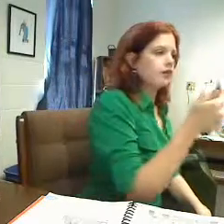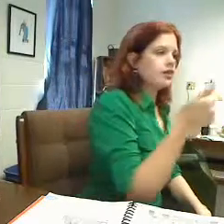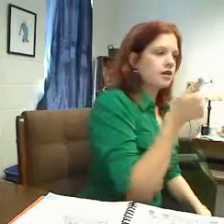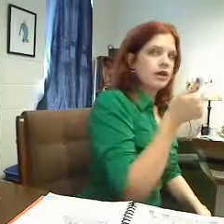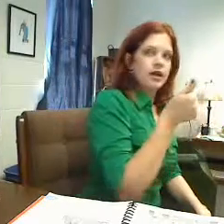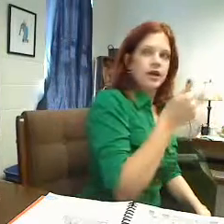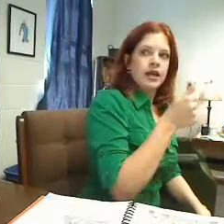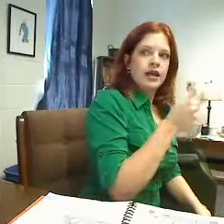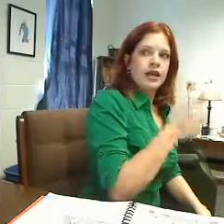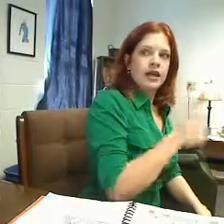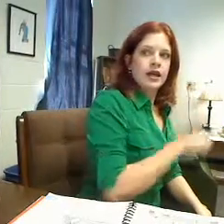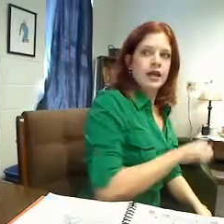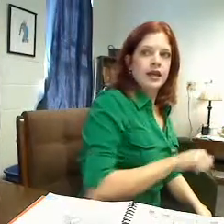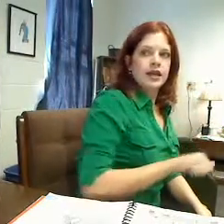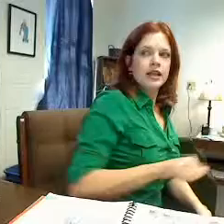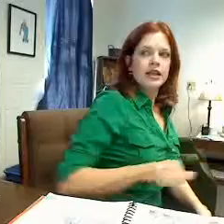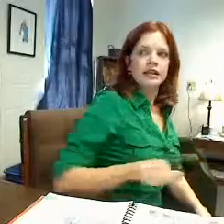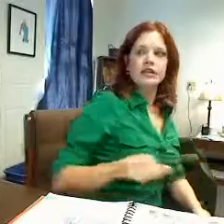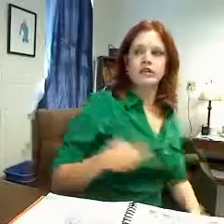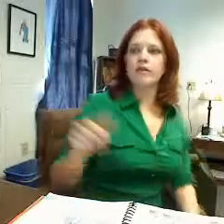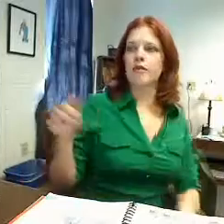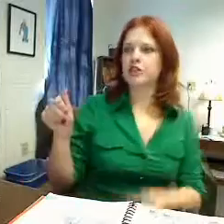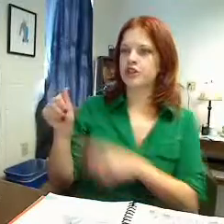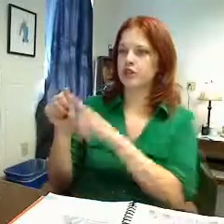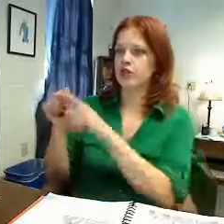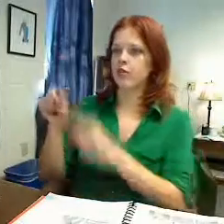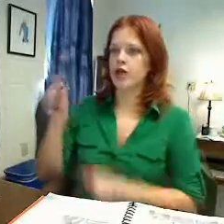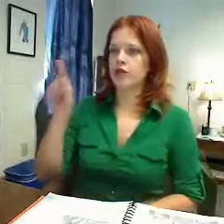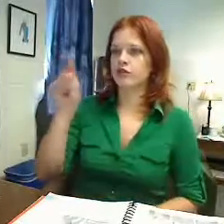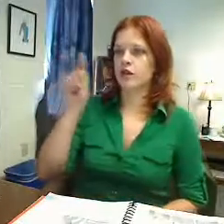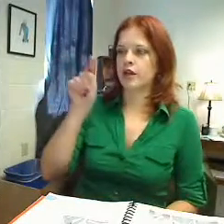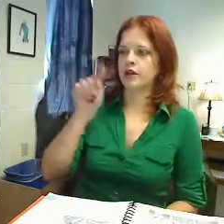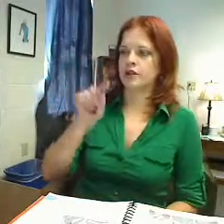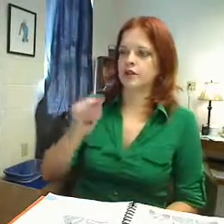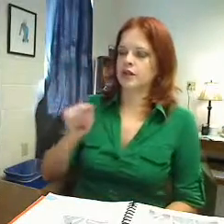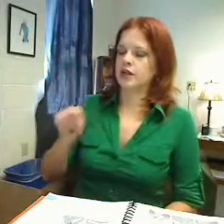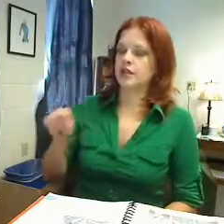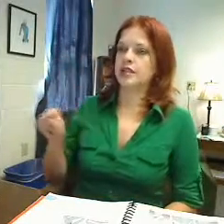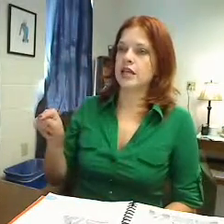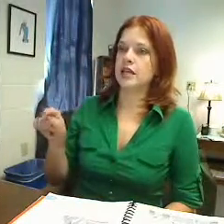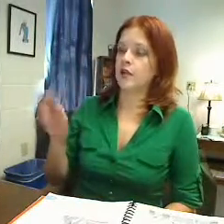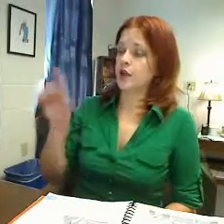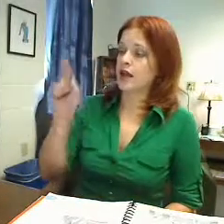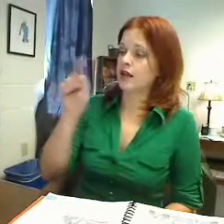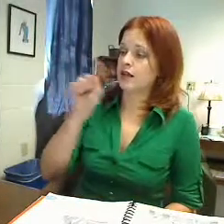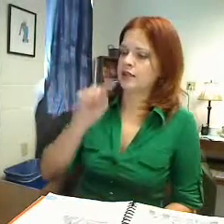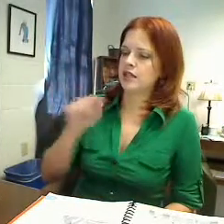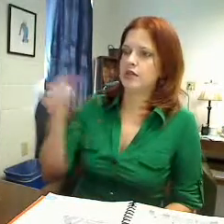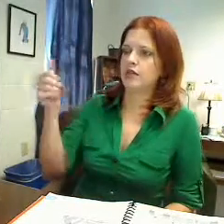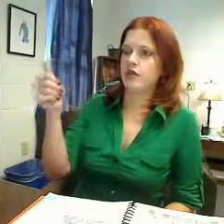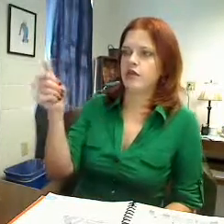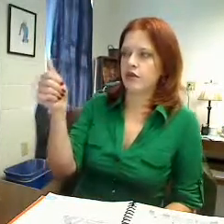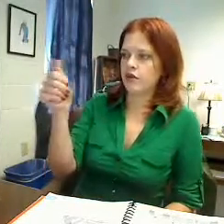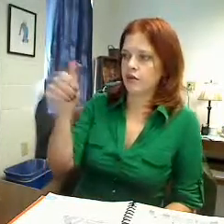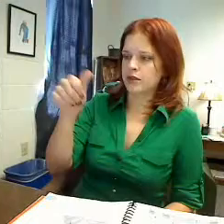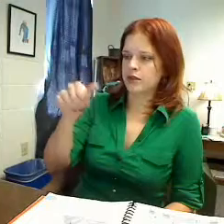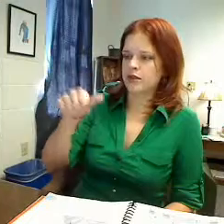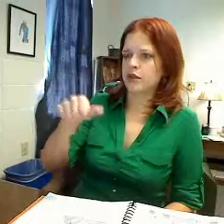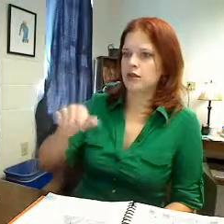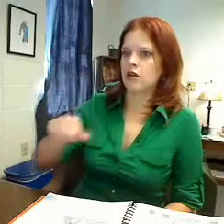bit. Any. So if you imagine your thumb kind of drawing a C, if you're right-handed, a C in front of you, your thumb is going to trace